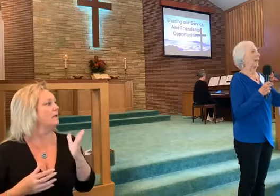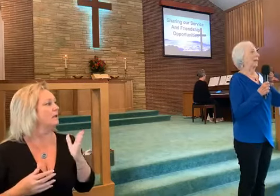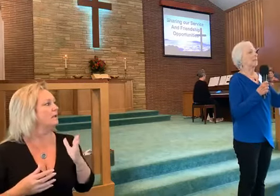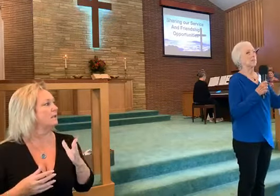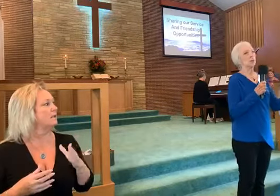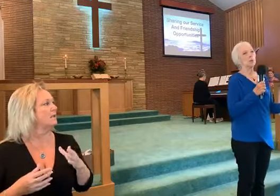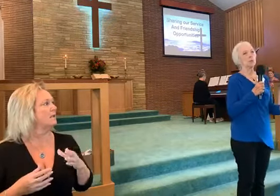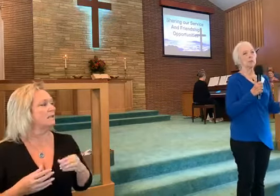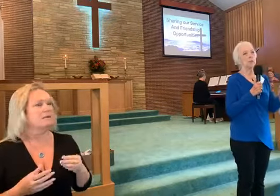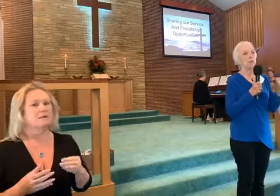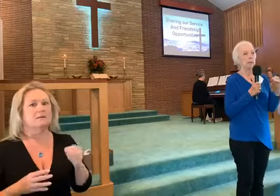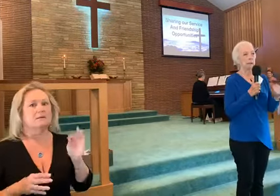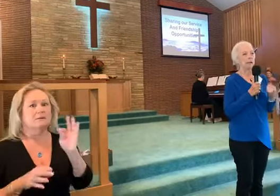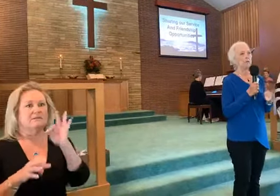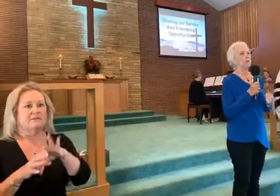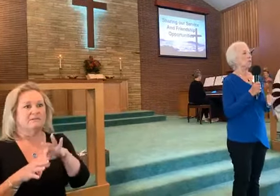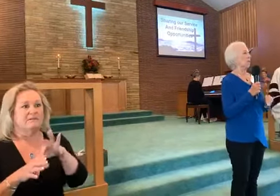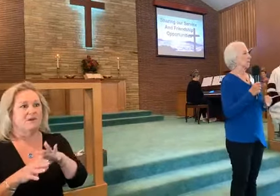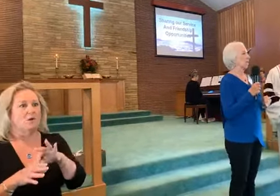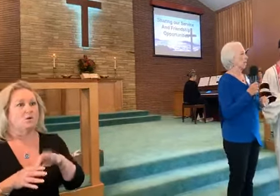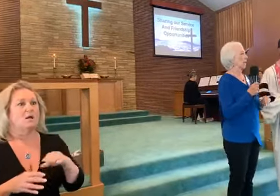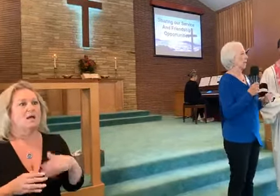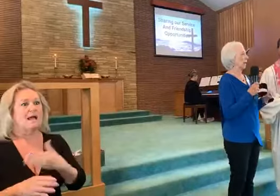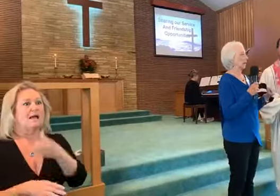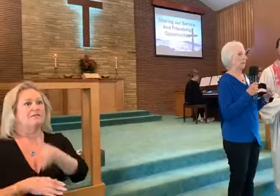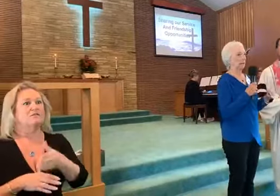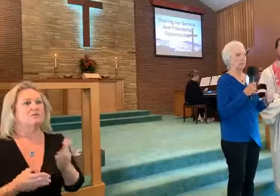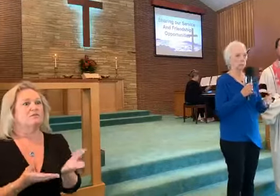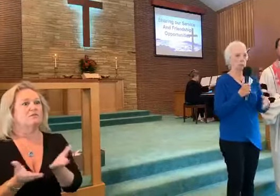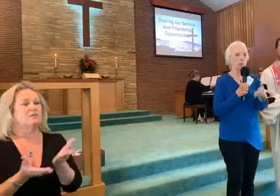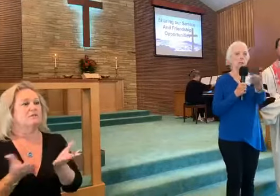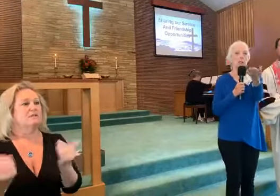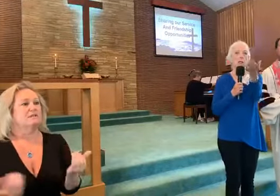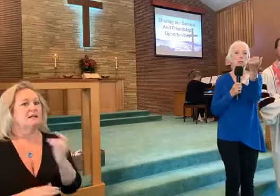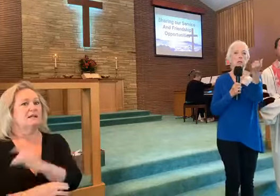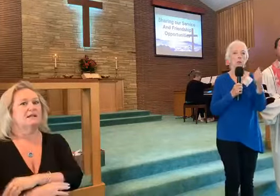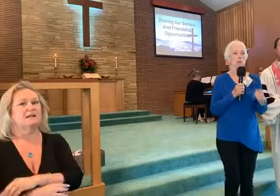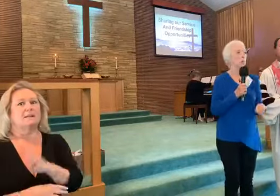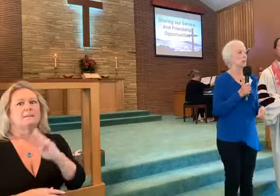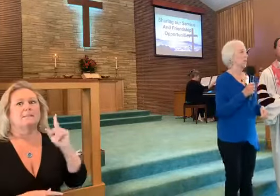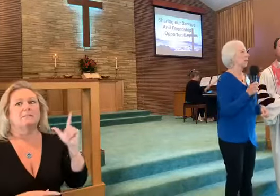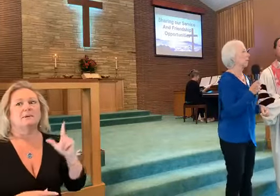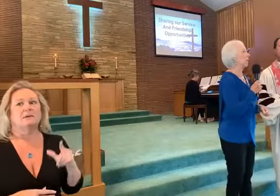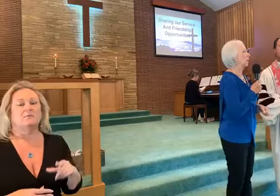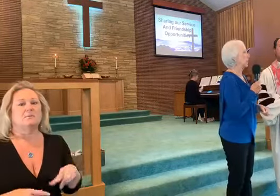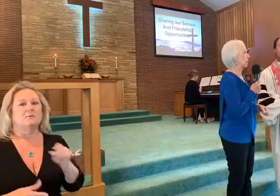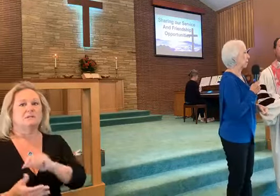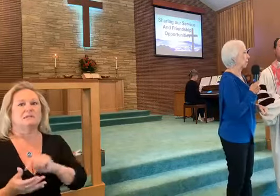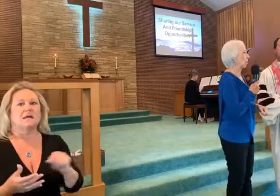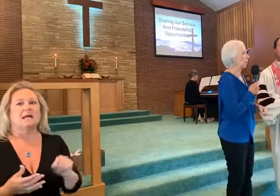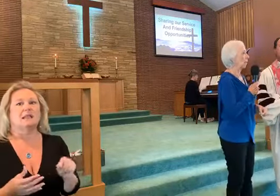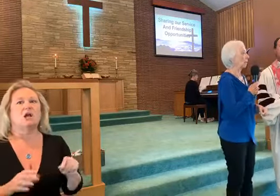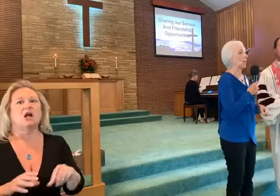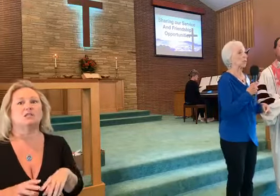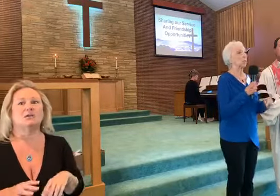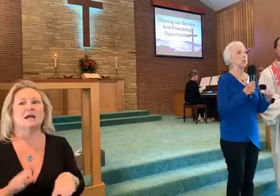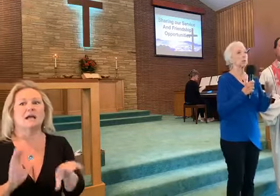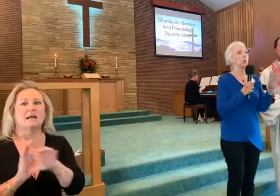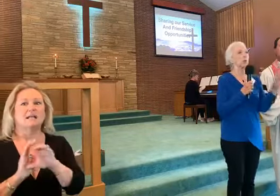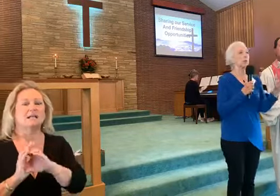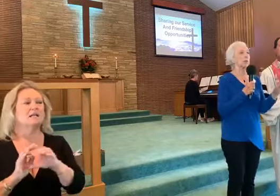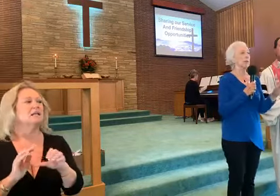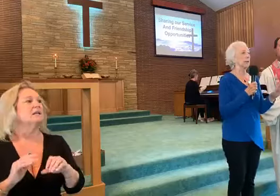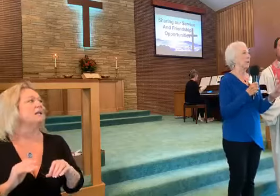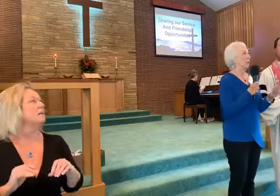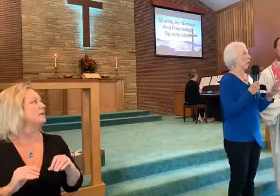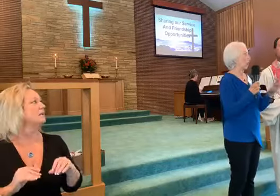literally cast the votes immediately after the service today, and Bill is our moderator. We'll sign the contract at that point in time. But I just wanted to